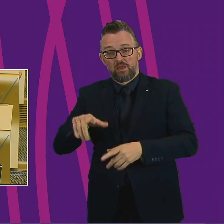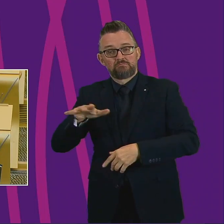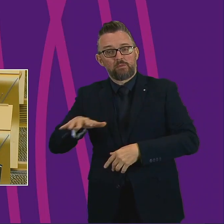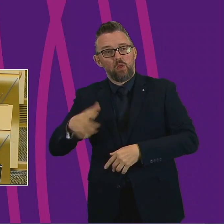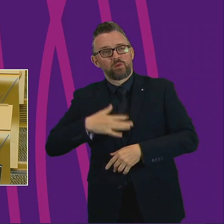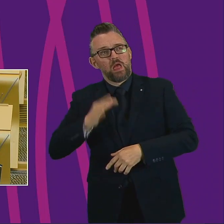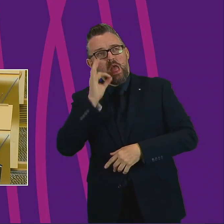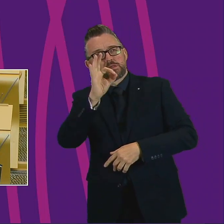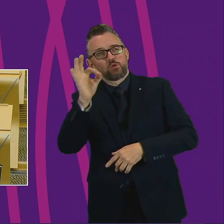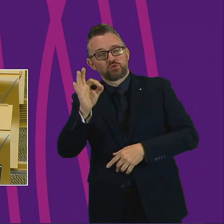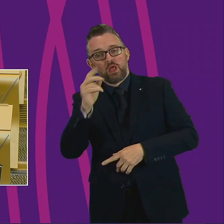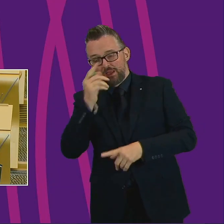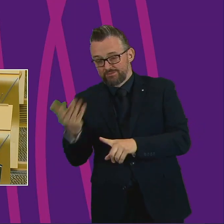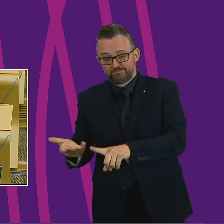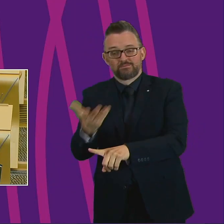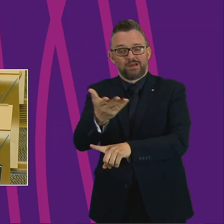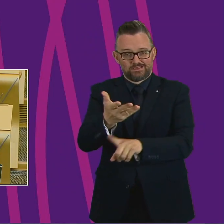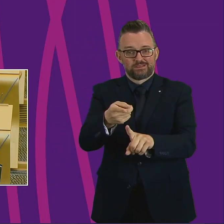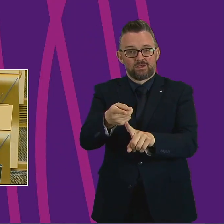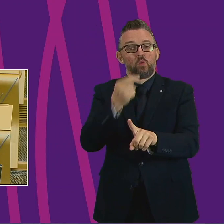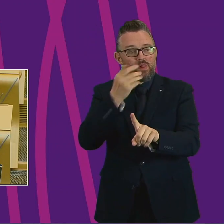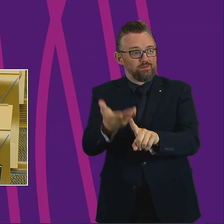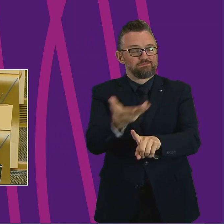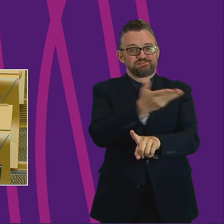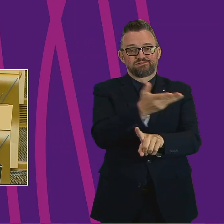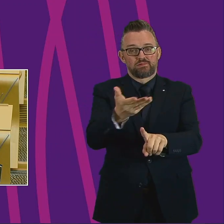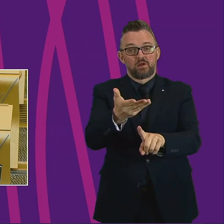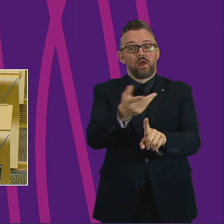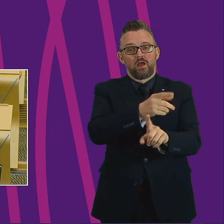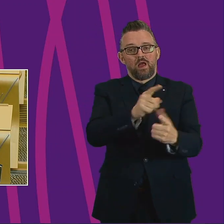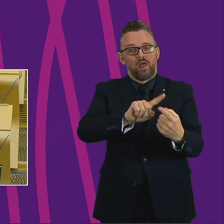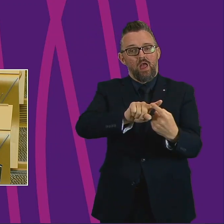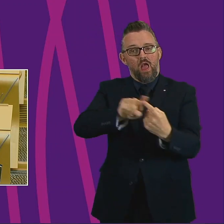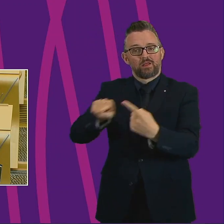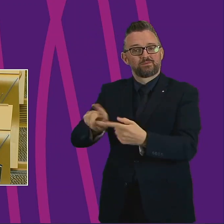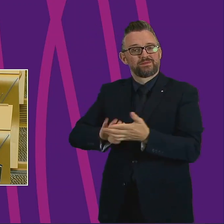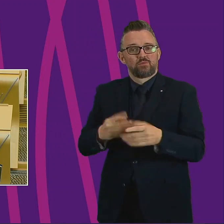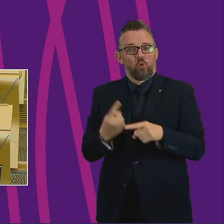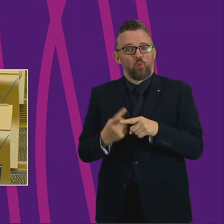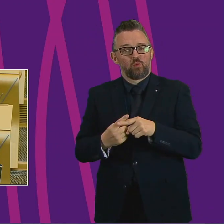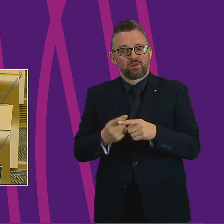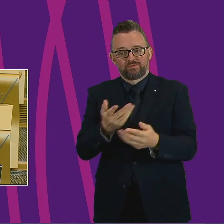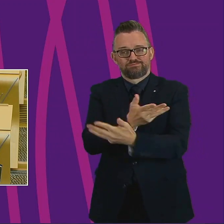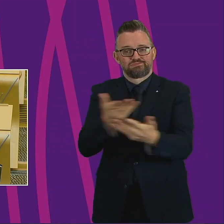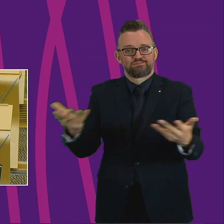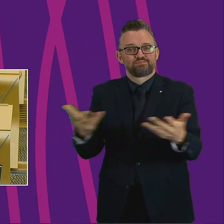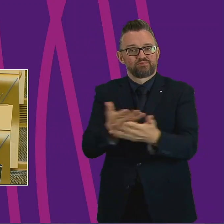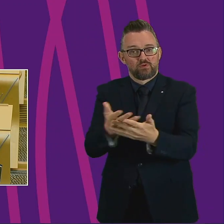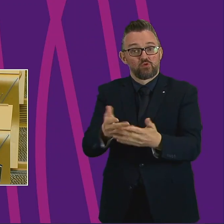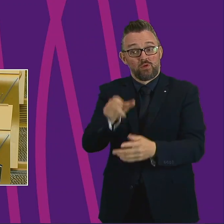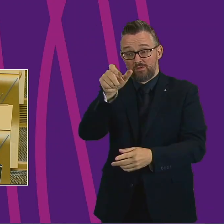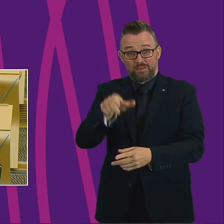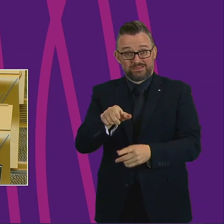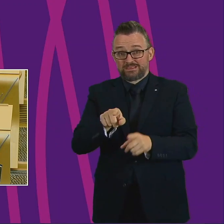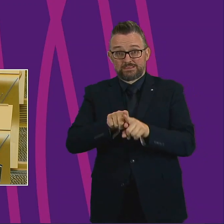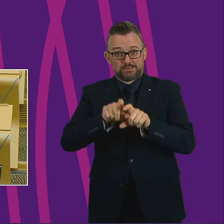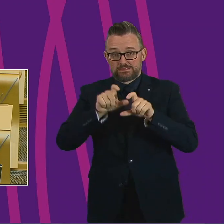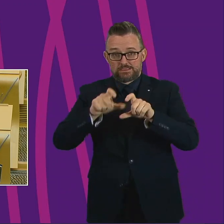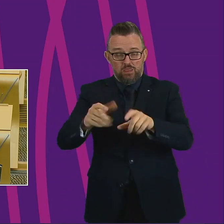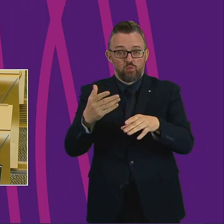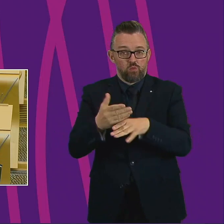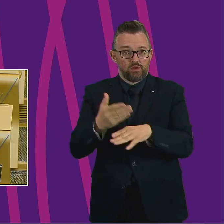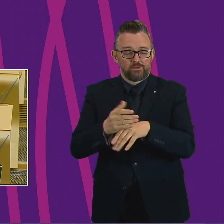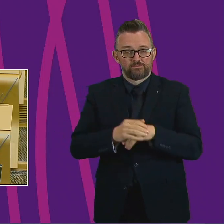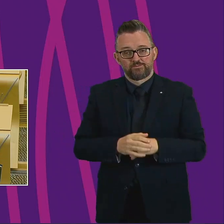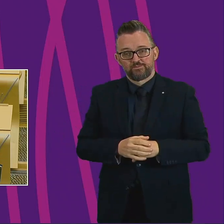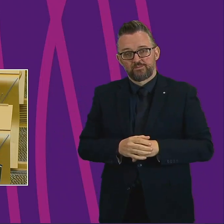any matter, that he ensured that they were given the answers speedily and fully, and he continues to do that work.